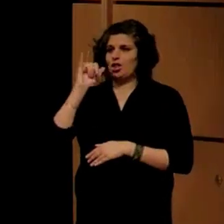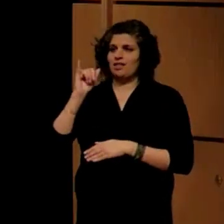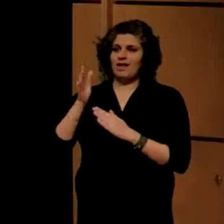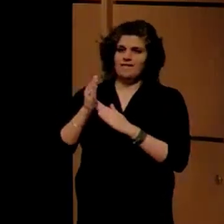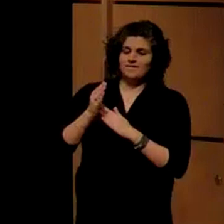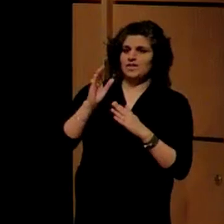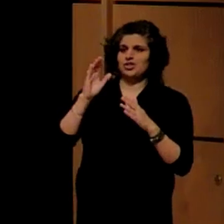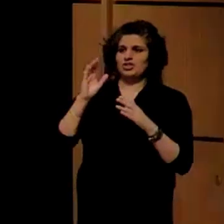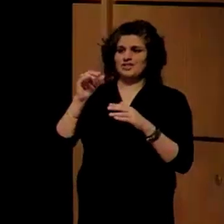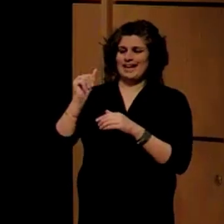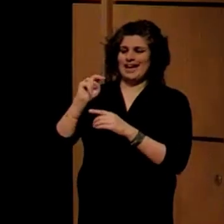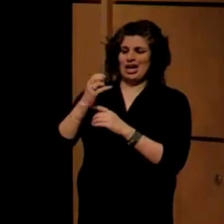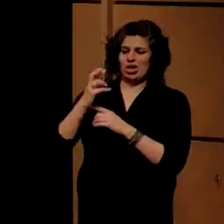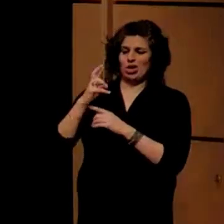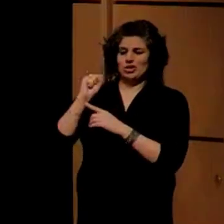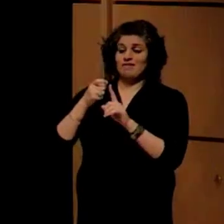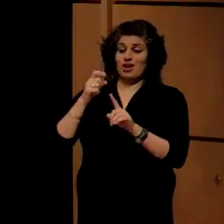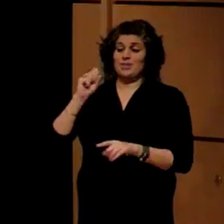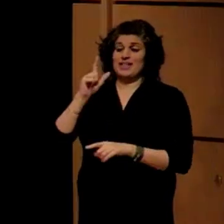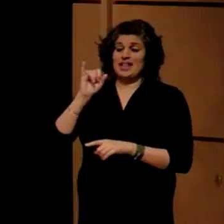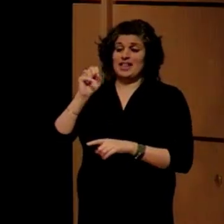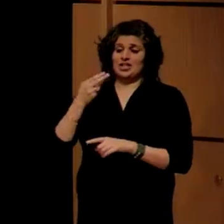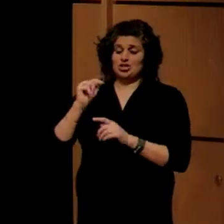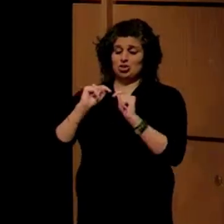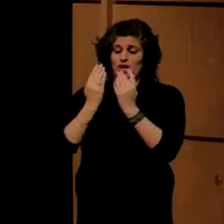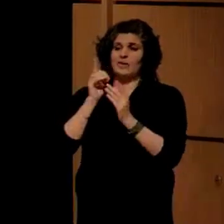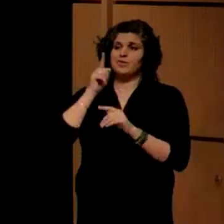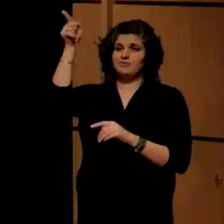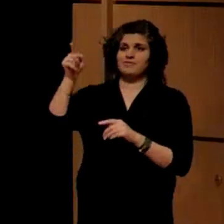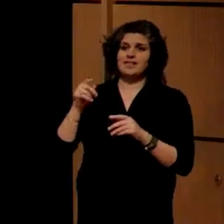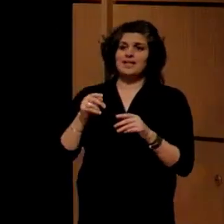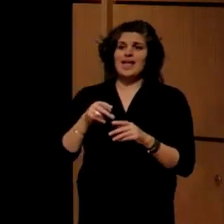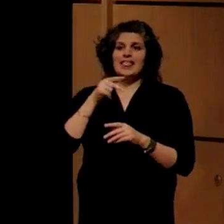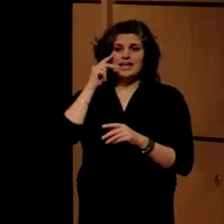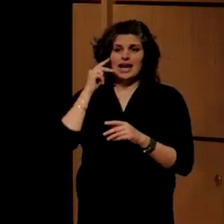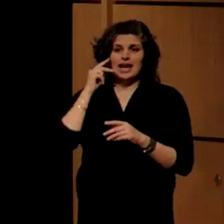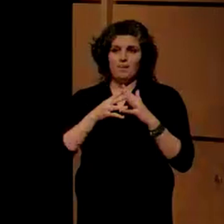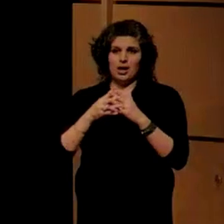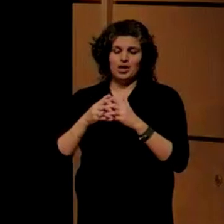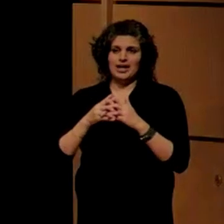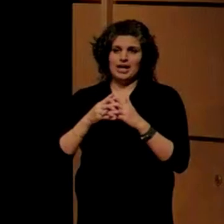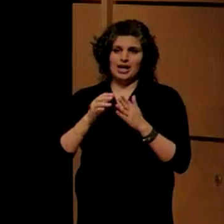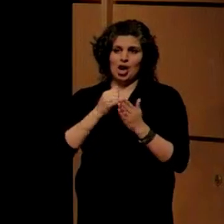Lummi and other Coast Salish tribes, are on view in the Native American art galleries.